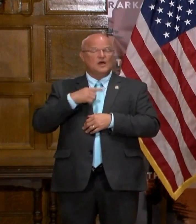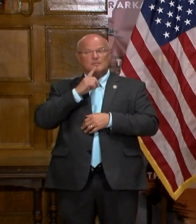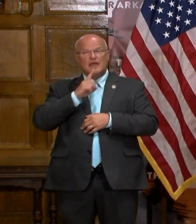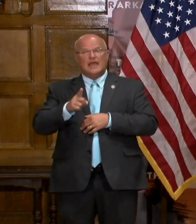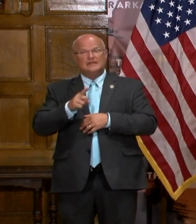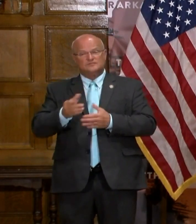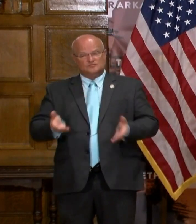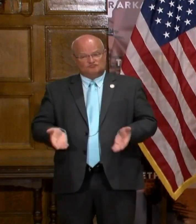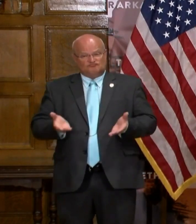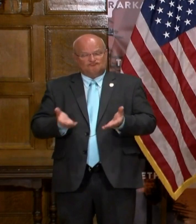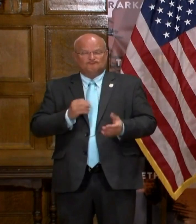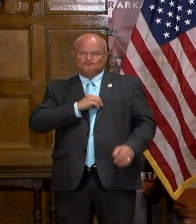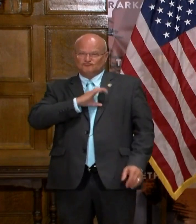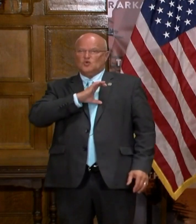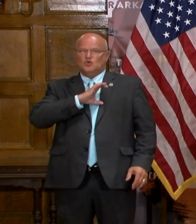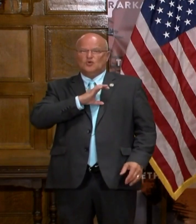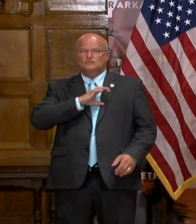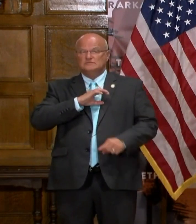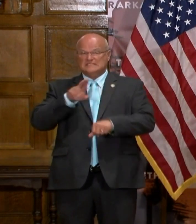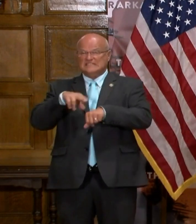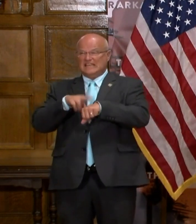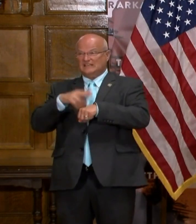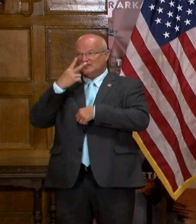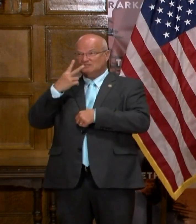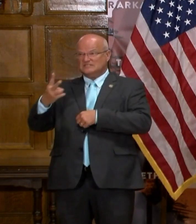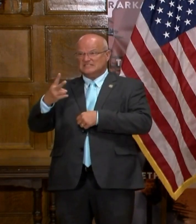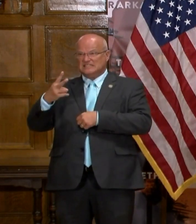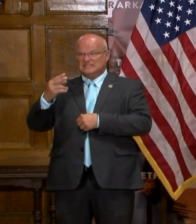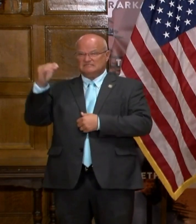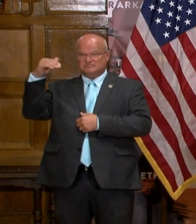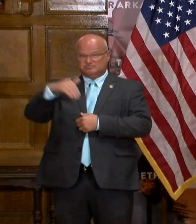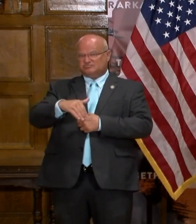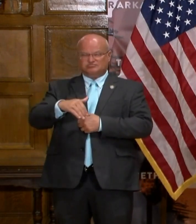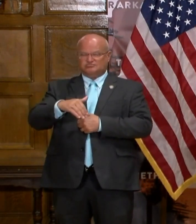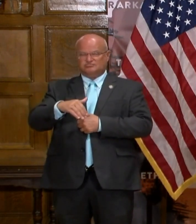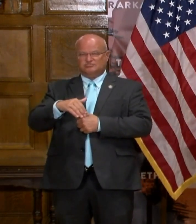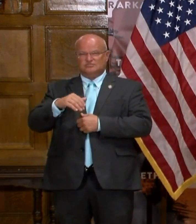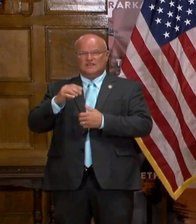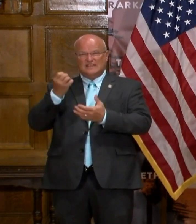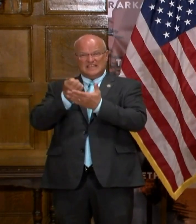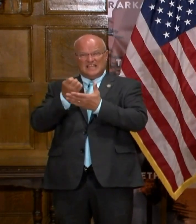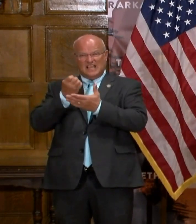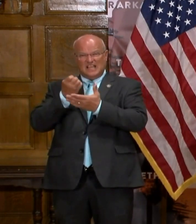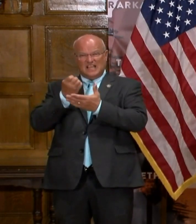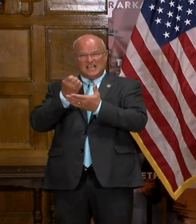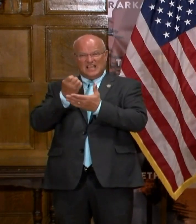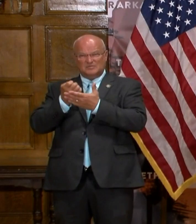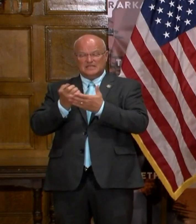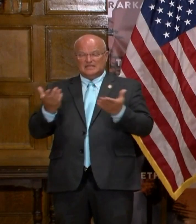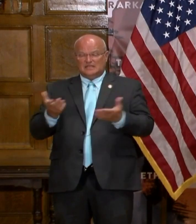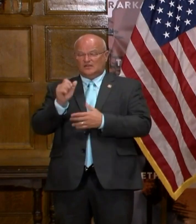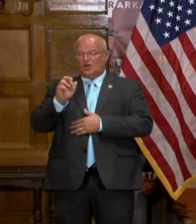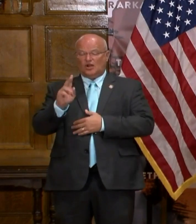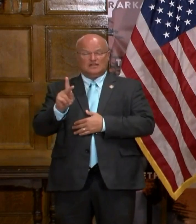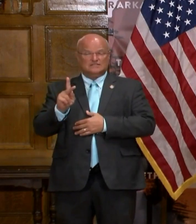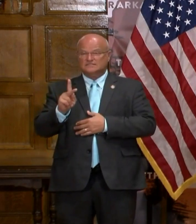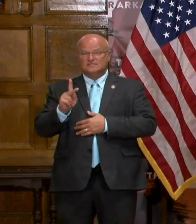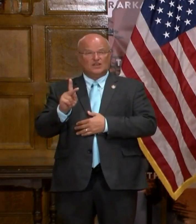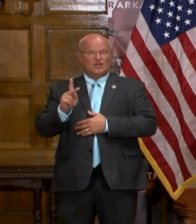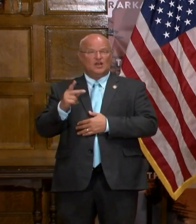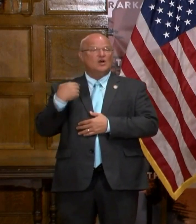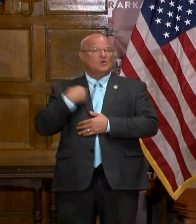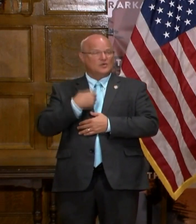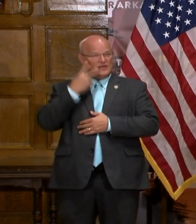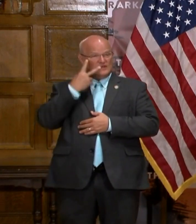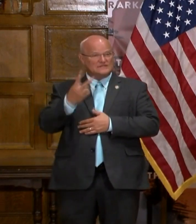actually very encouraged. Whereas nationally you see a contraction of the economy, in Arkansas